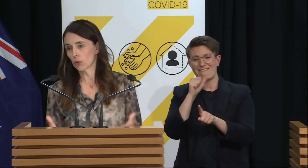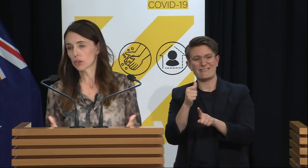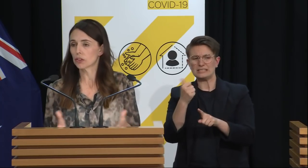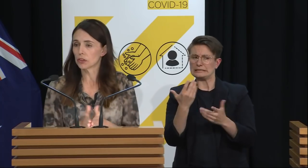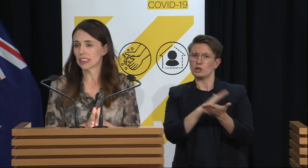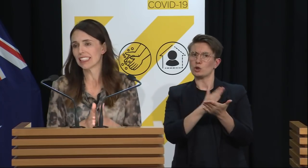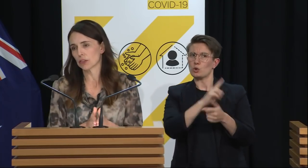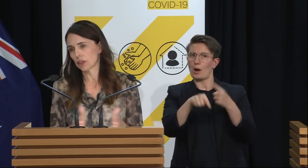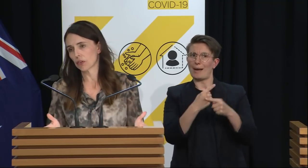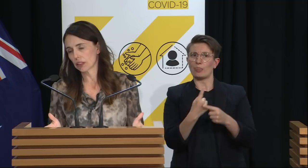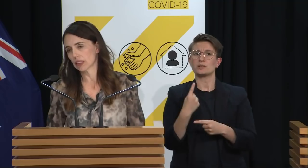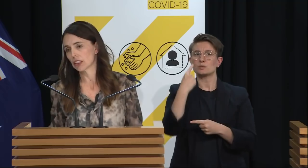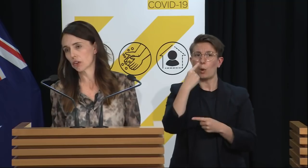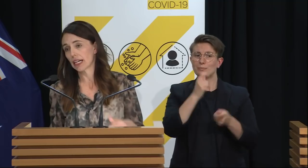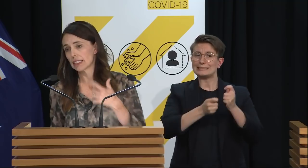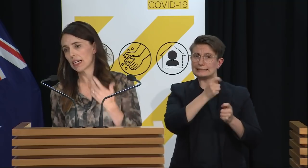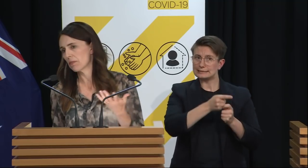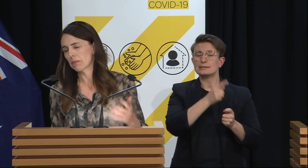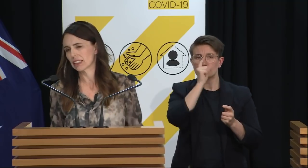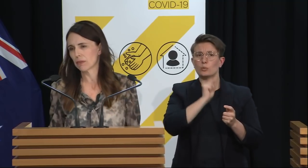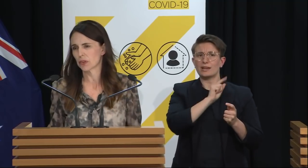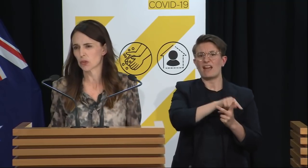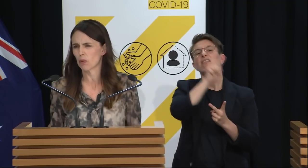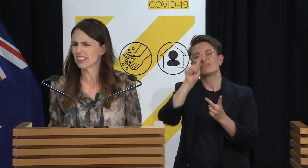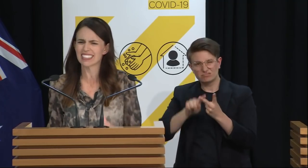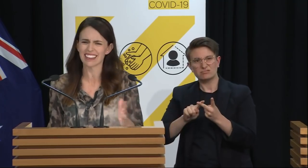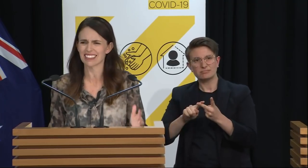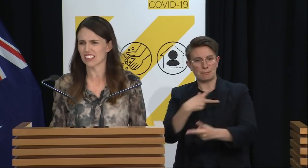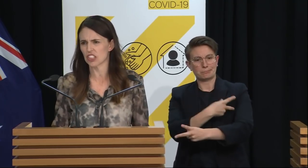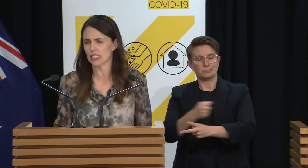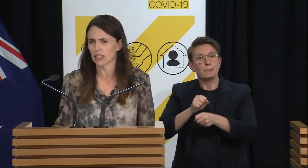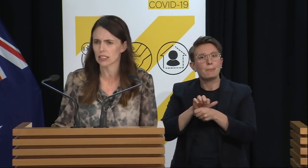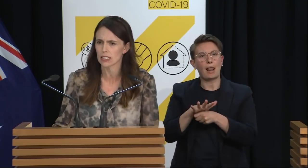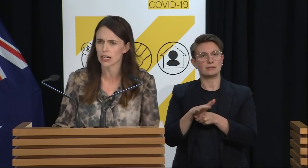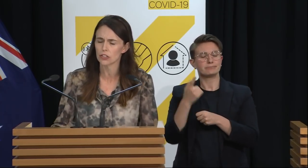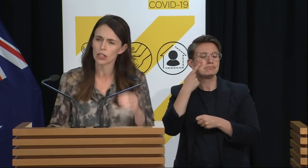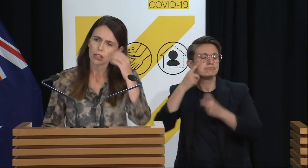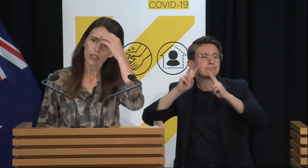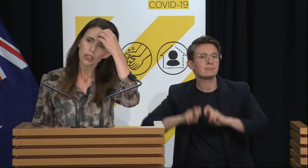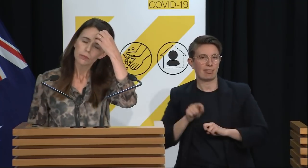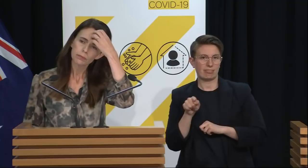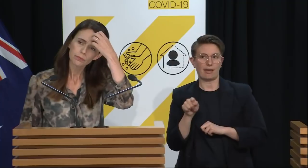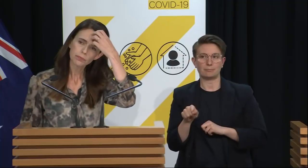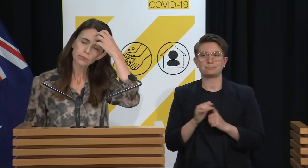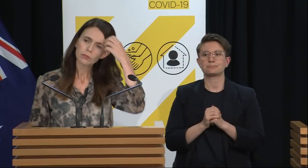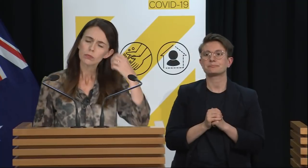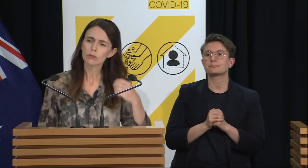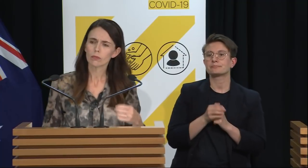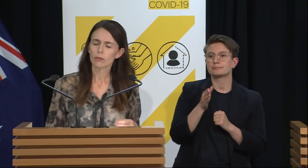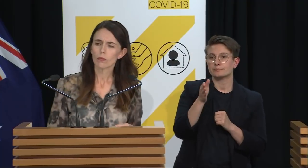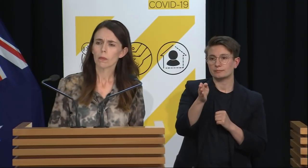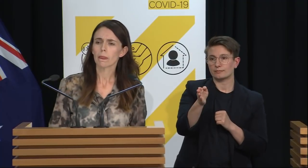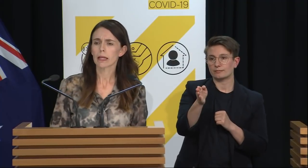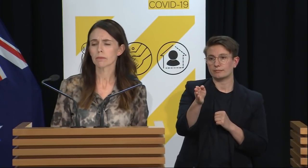something we can also do to detect whether or not there was a historic case that hasn't been picked up through a swab. But there's nothing to suggest that at this stage. In the past, I mean, when you were